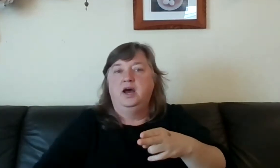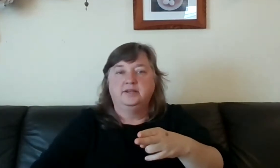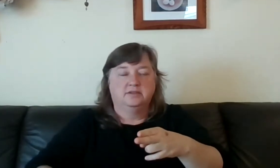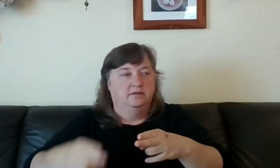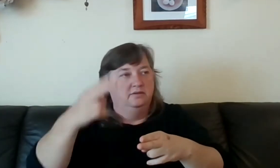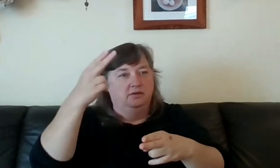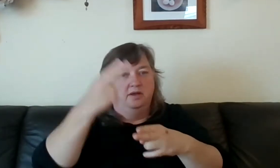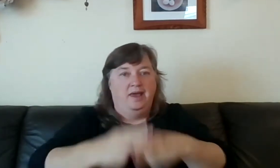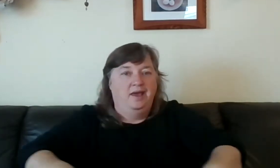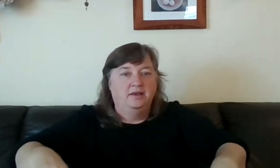cut, egg.